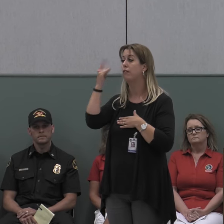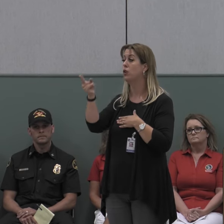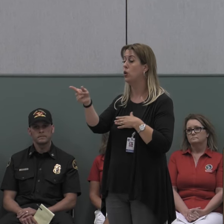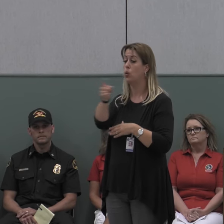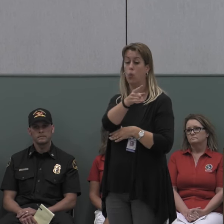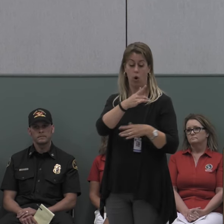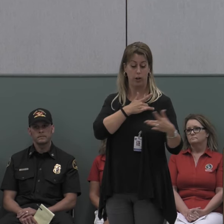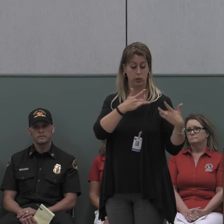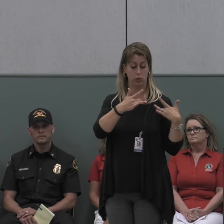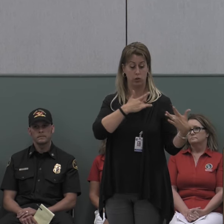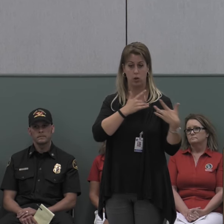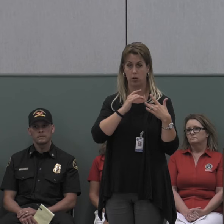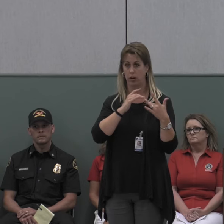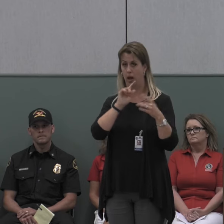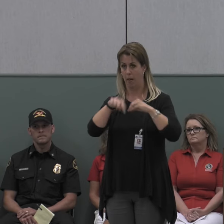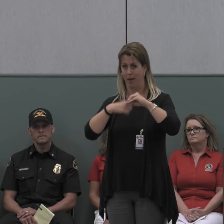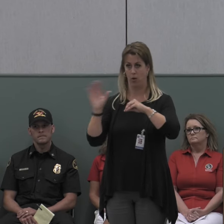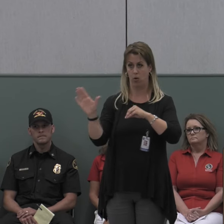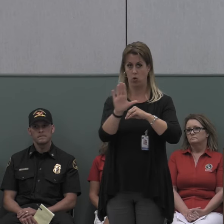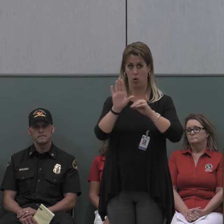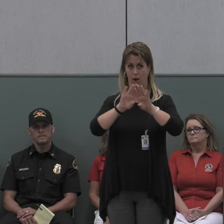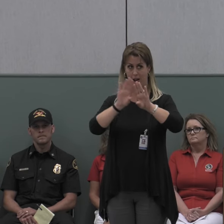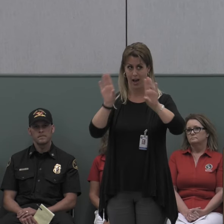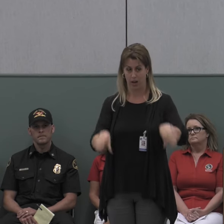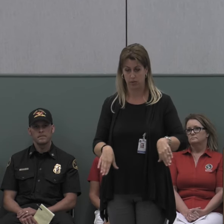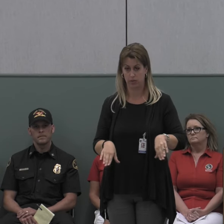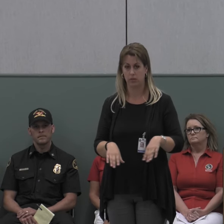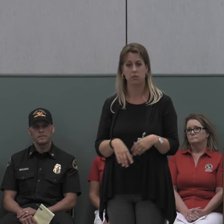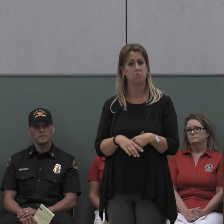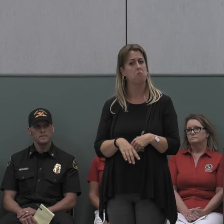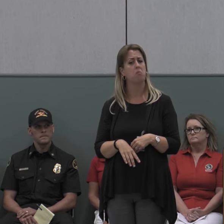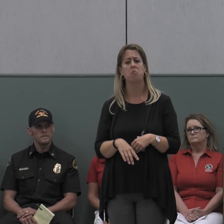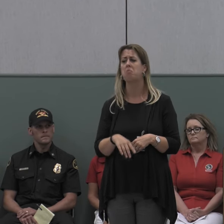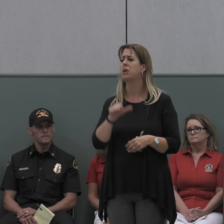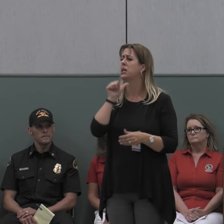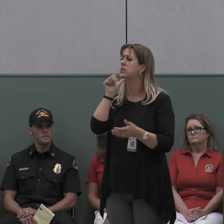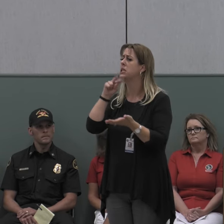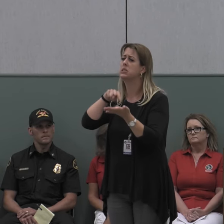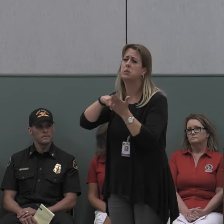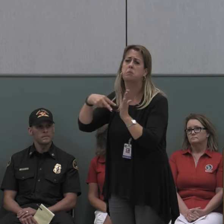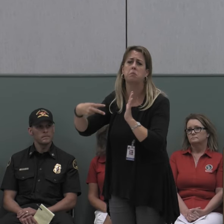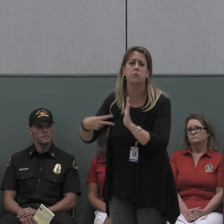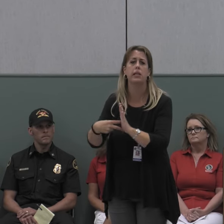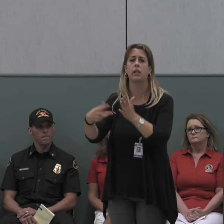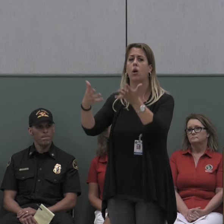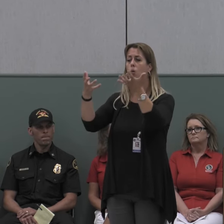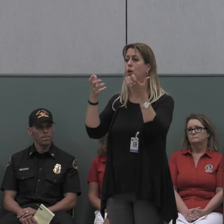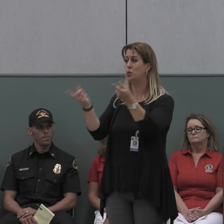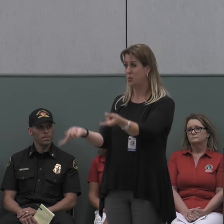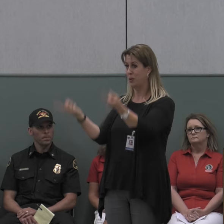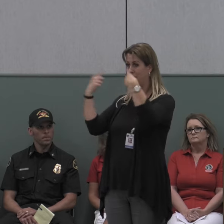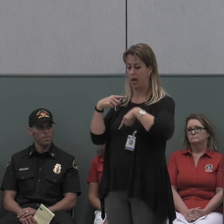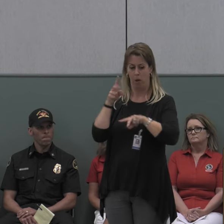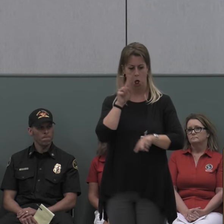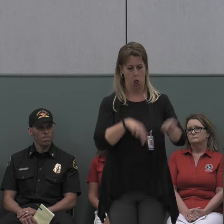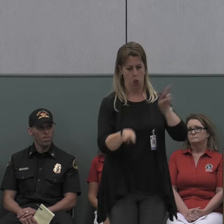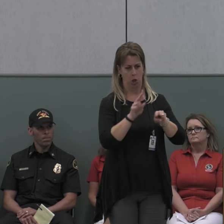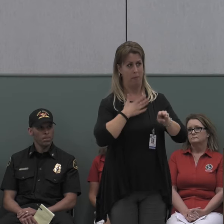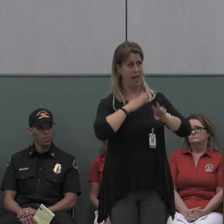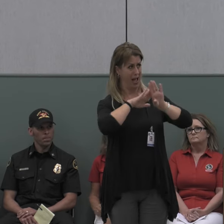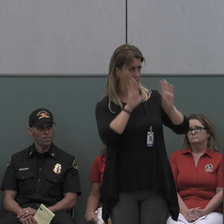house. Now, we're not saying, come look at my house, I want to know if it's okay. We're saying, look at your